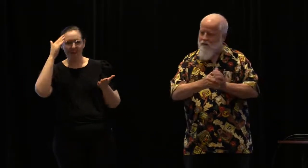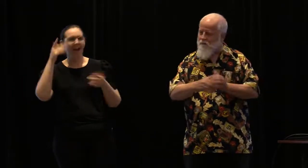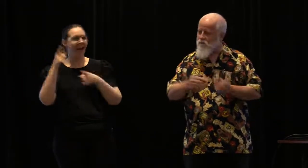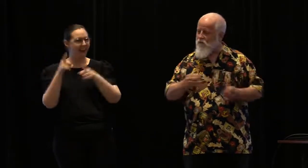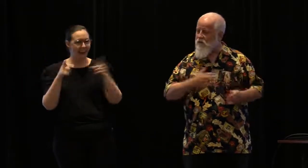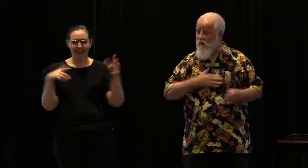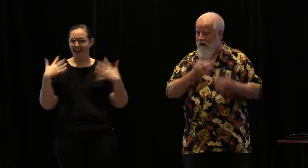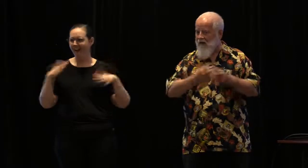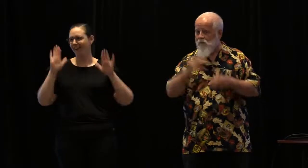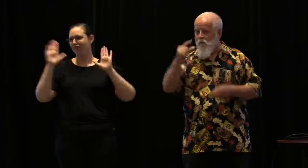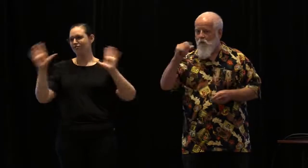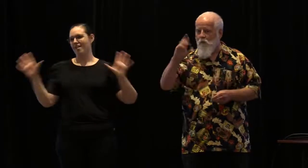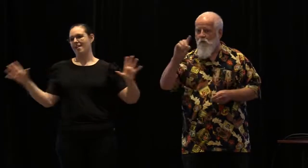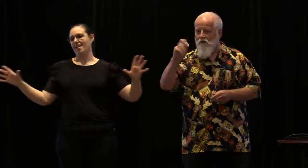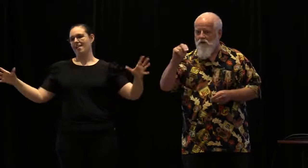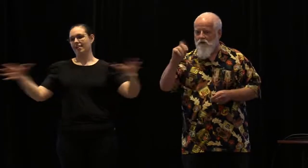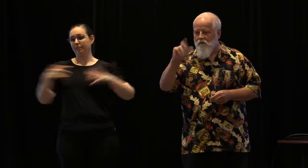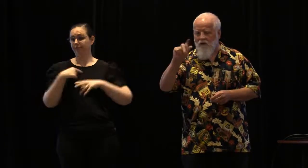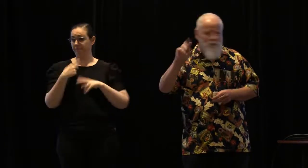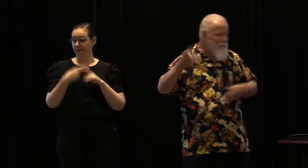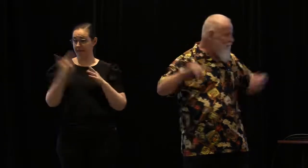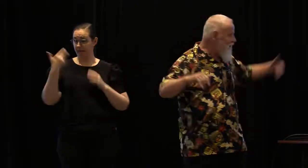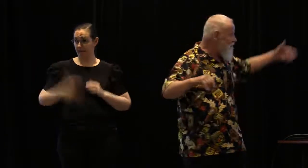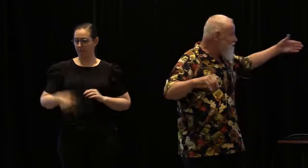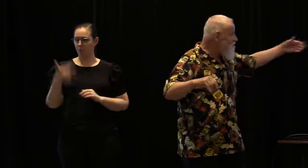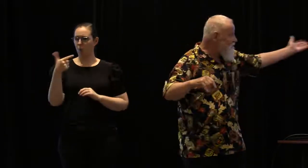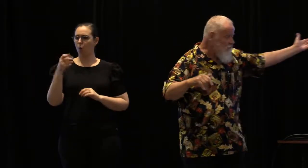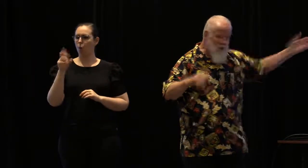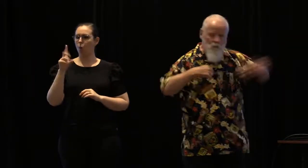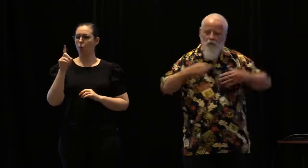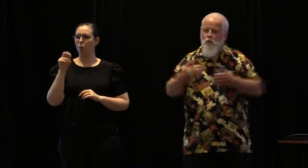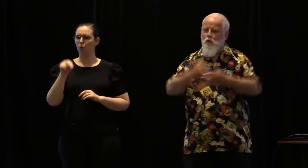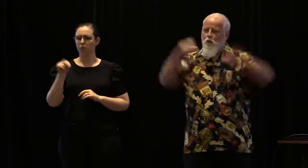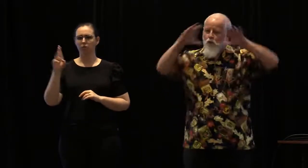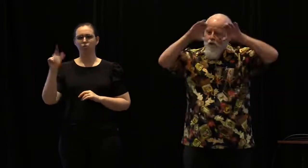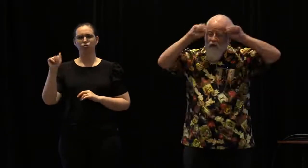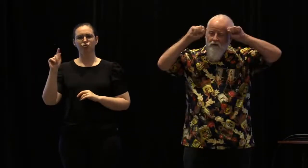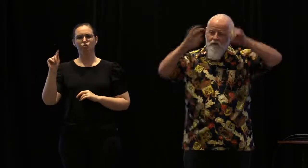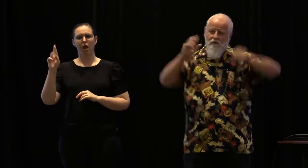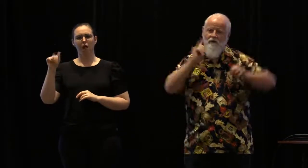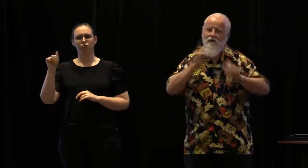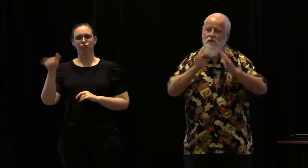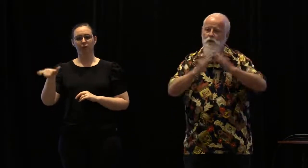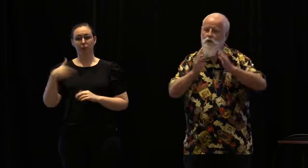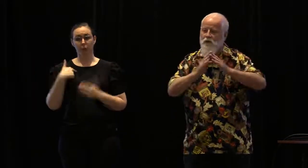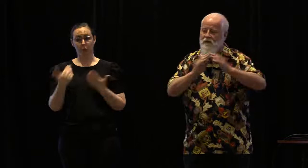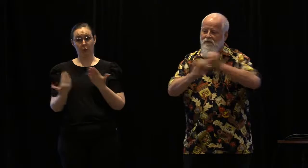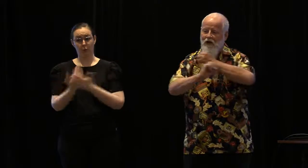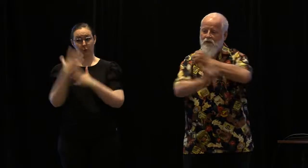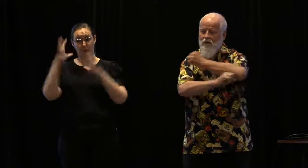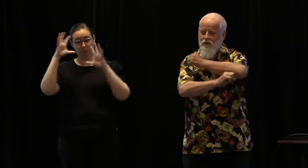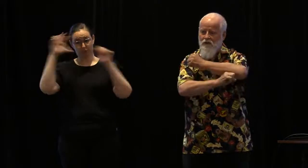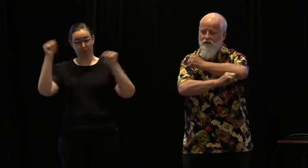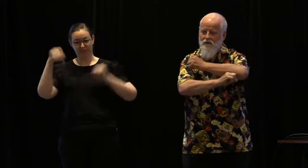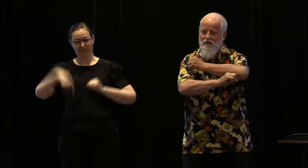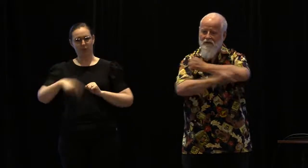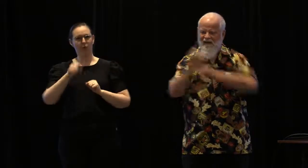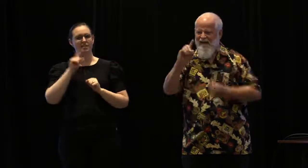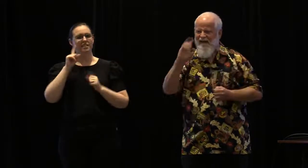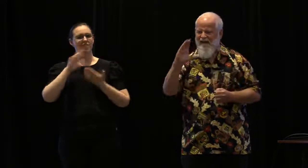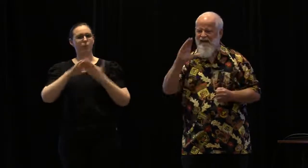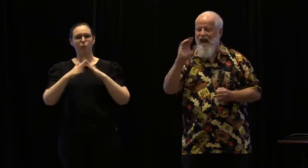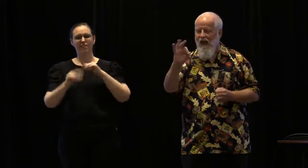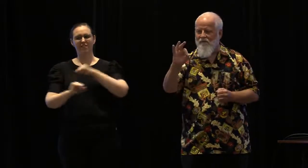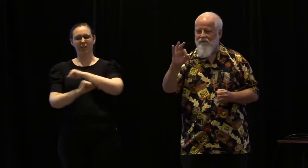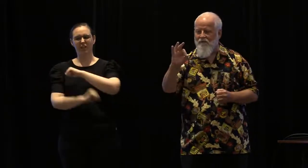so wonderful. I can't be stressed enough how great it is to be together. My name is Gordon. You can see that up on the screen. I